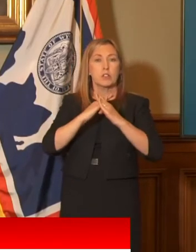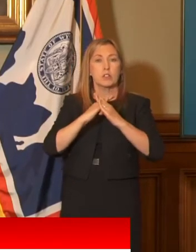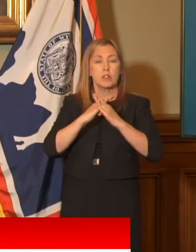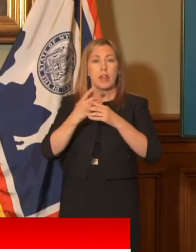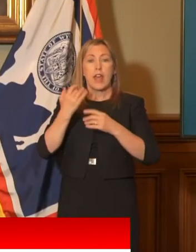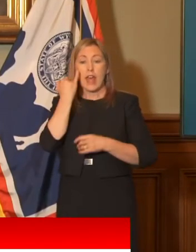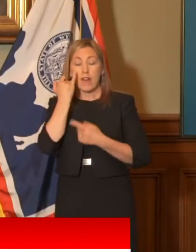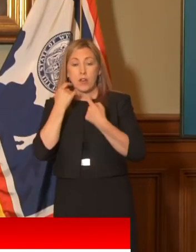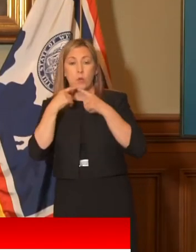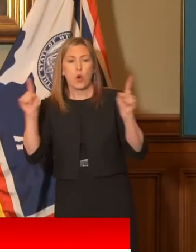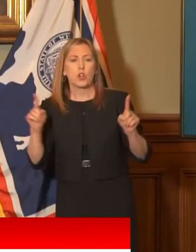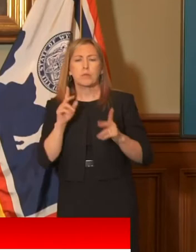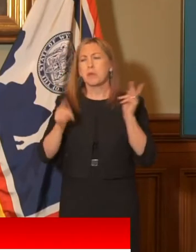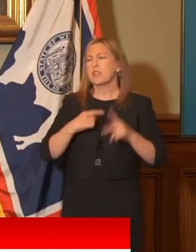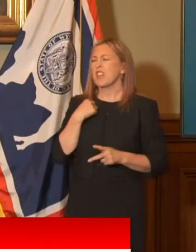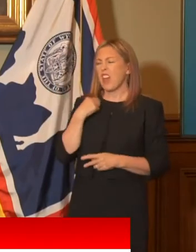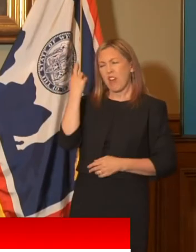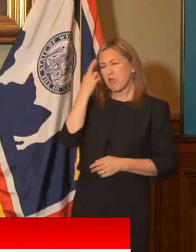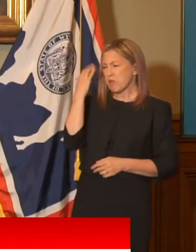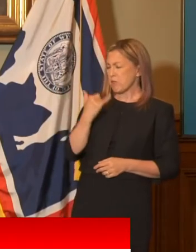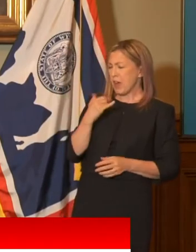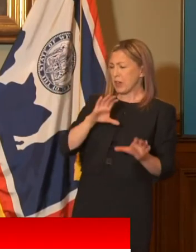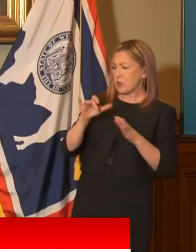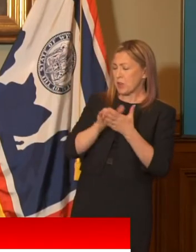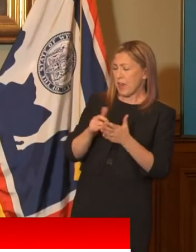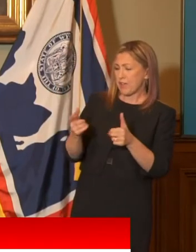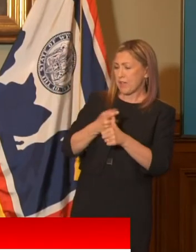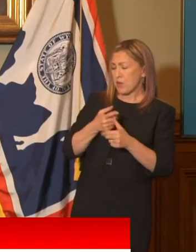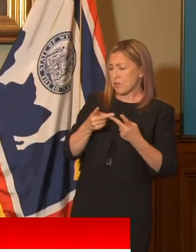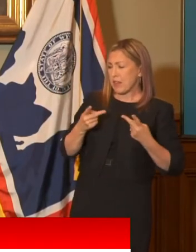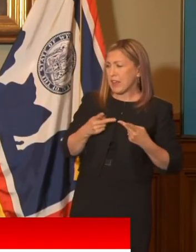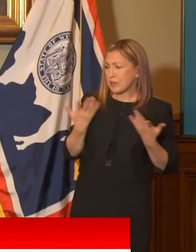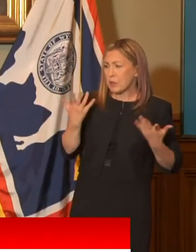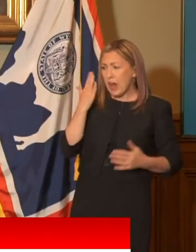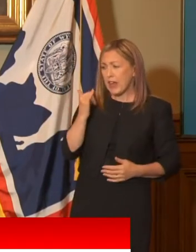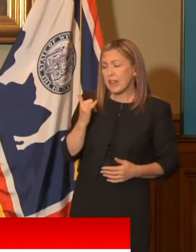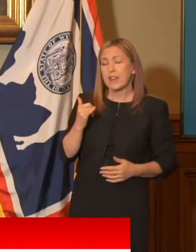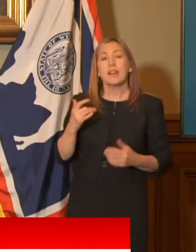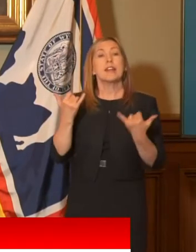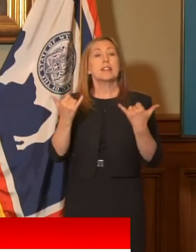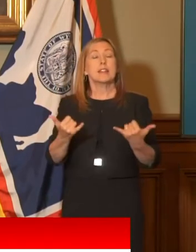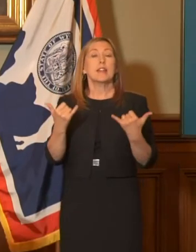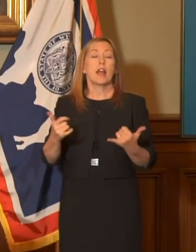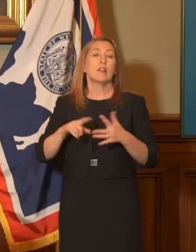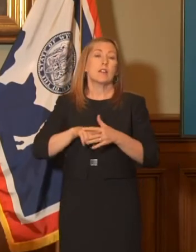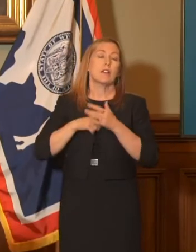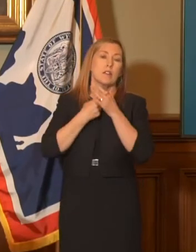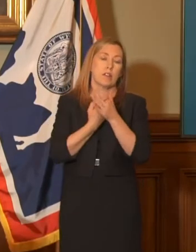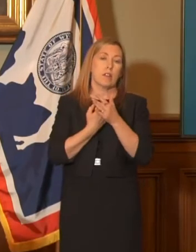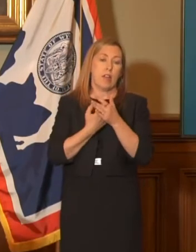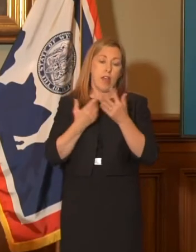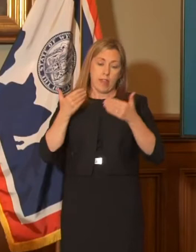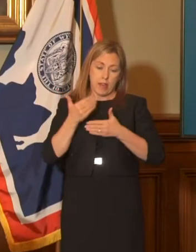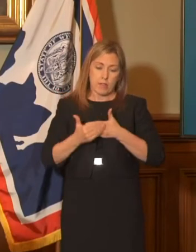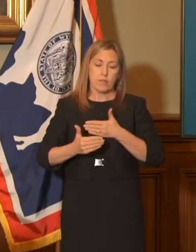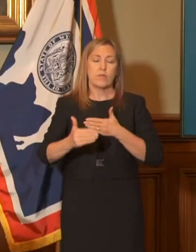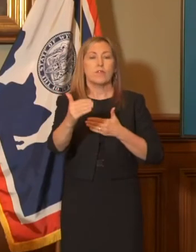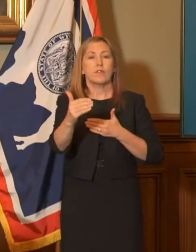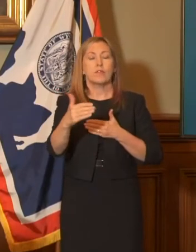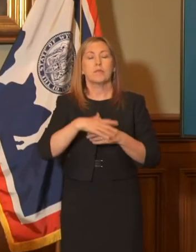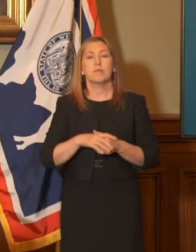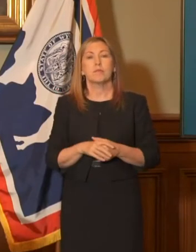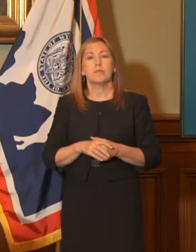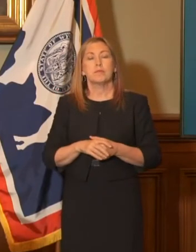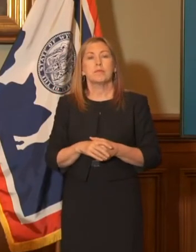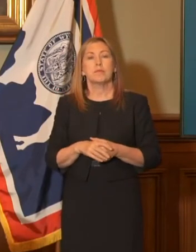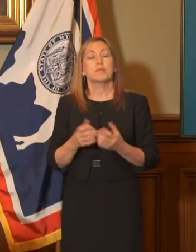need to do that in the first place? Today is the first day for some of our initial steps down that forward path we all want to follow. For